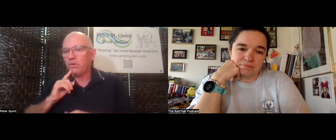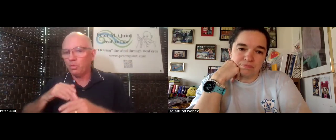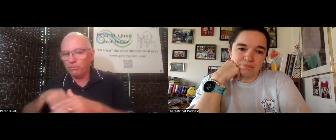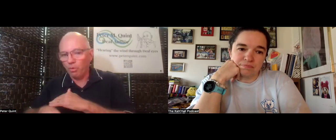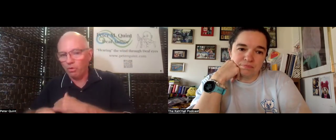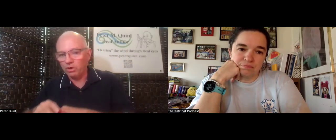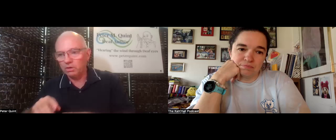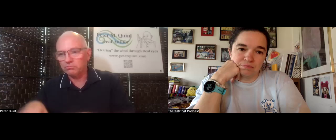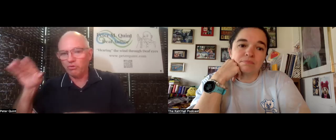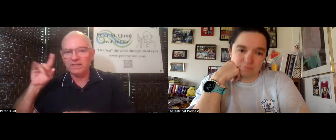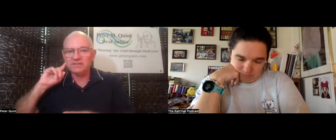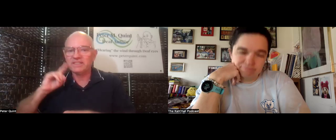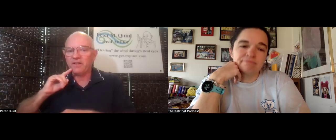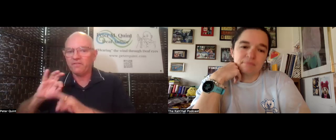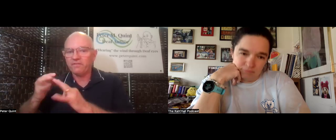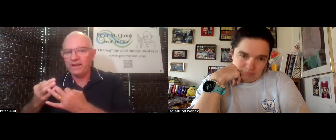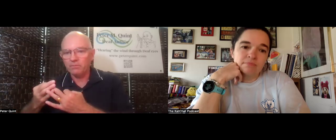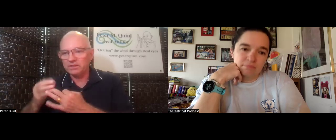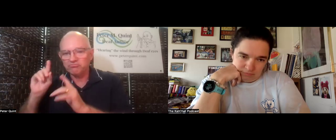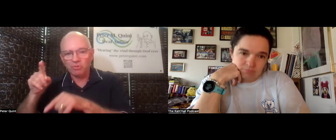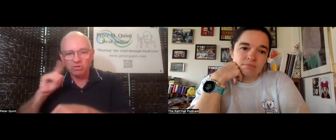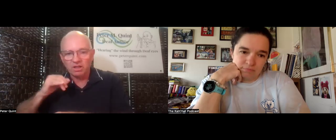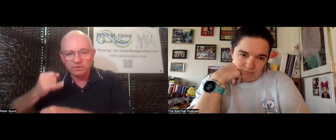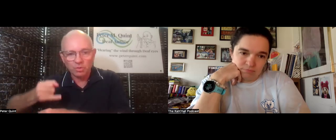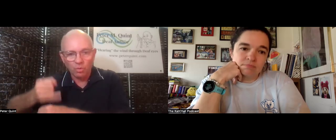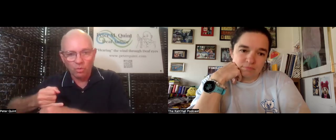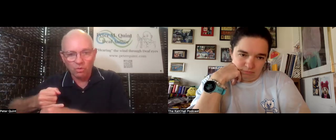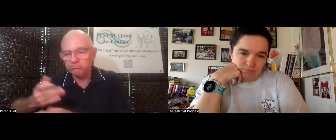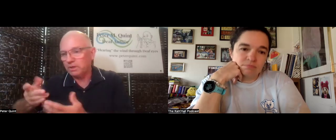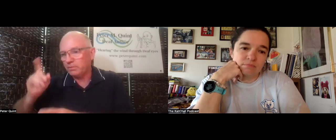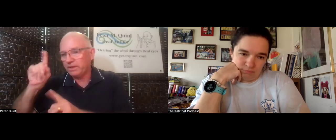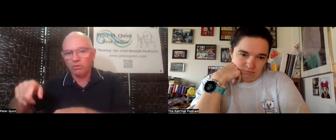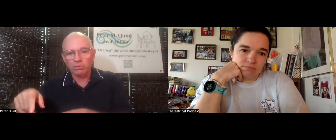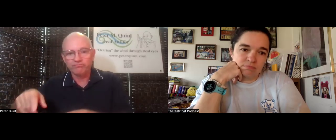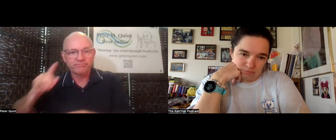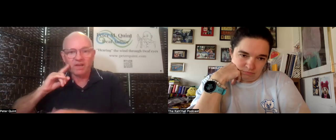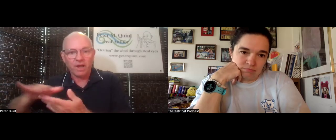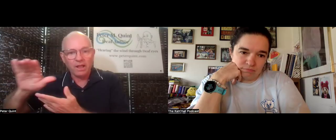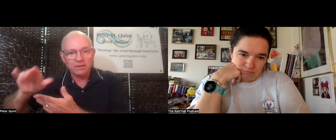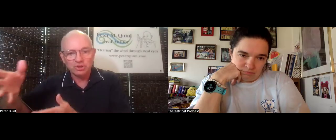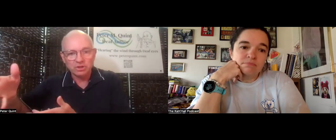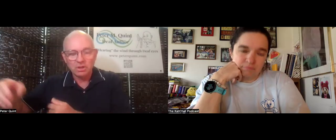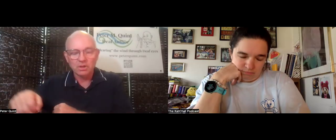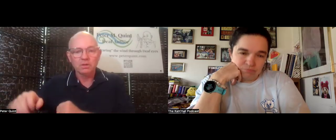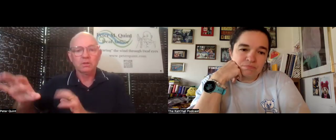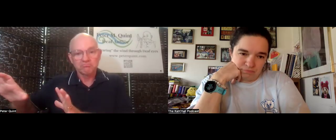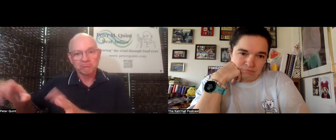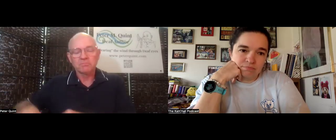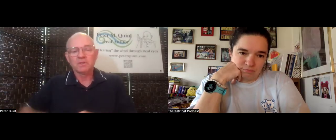deaf born, raised a deaf family, go to deaf school, maybe they go to deaf college,